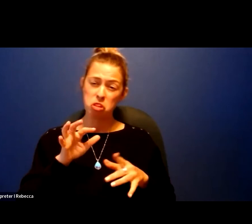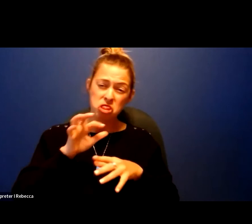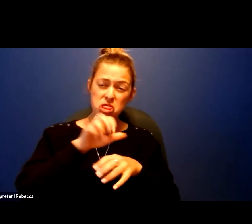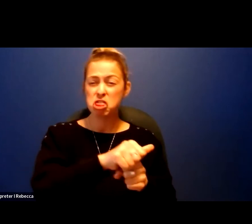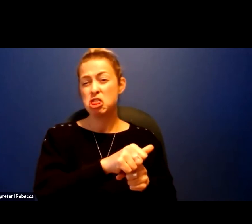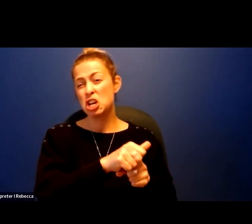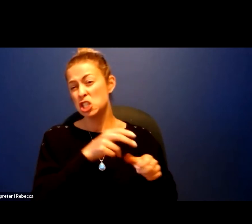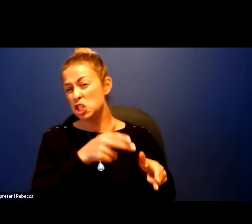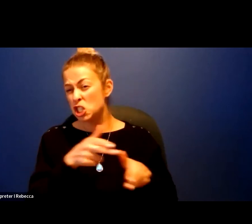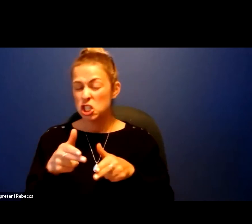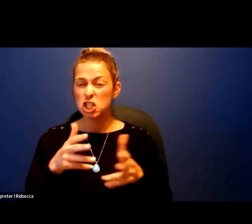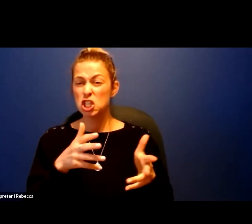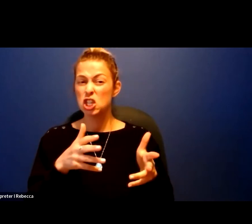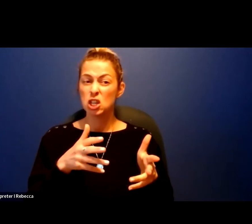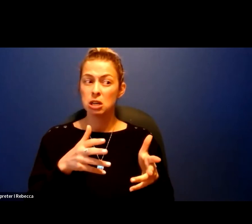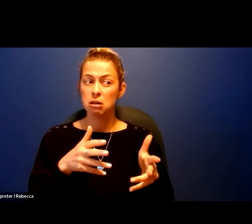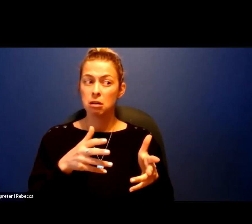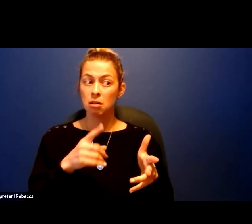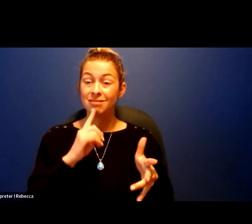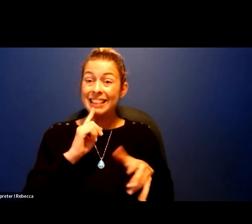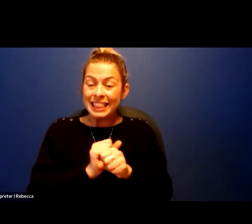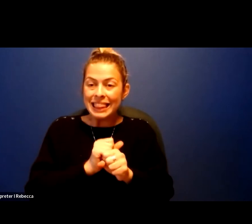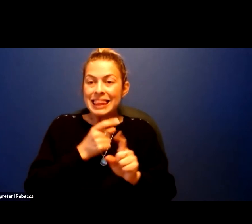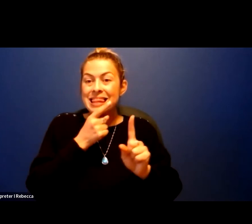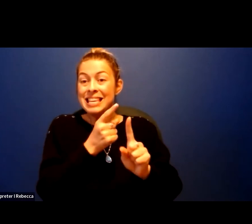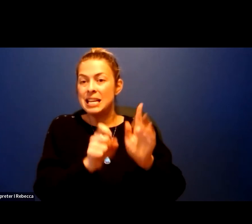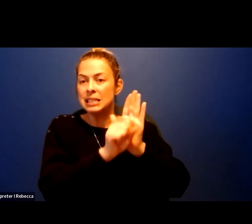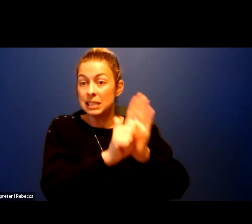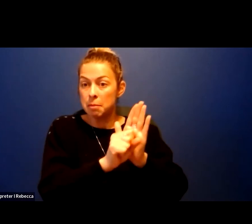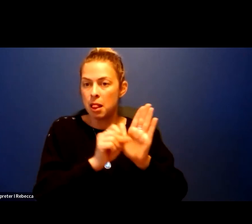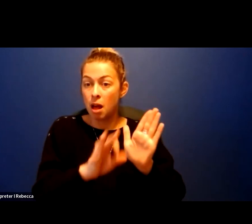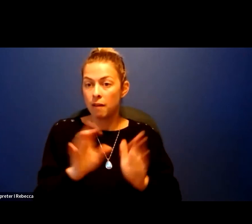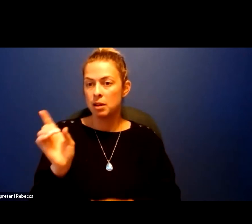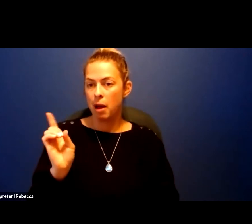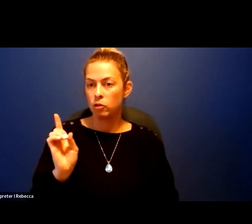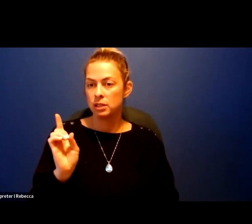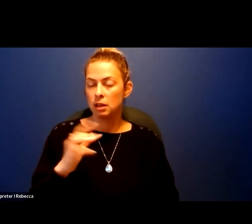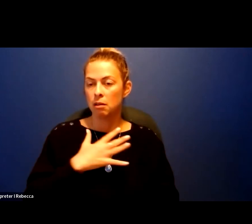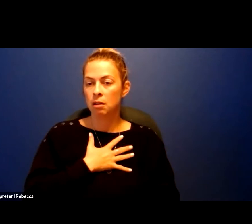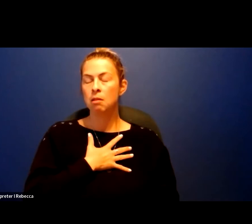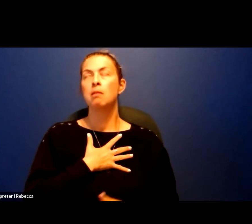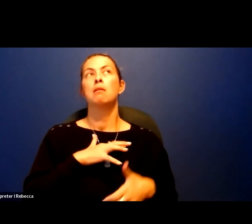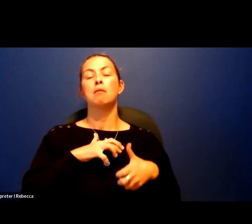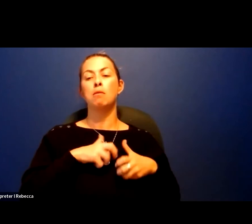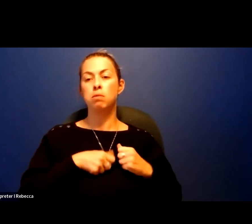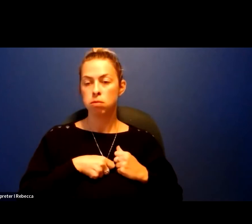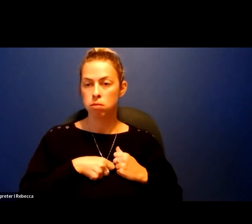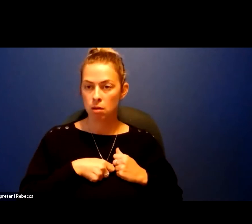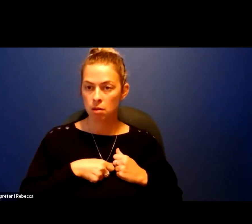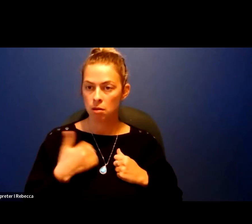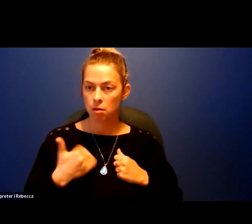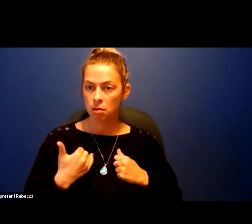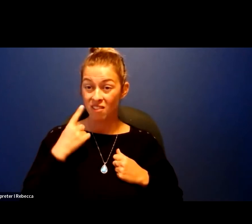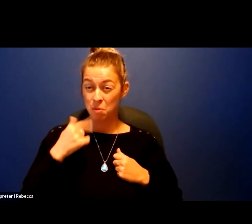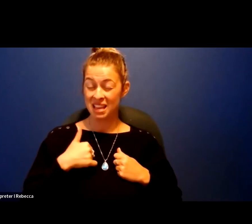is, by all accounts, the symbol of our democracy. And I think what was probably most unsettling for me